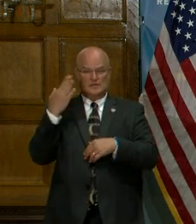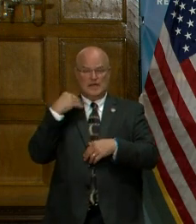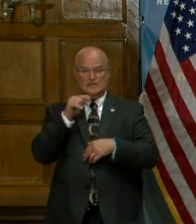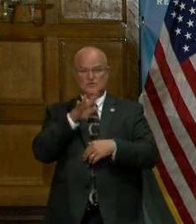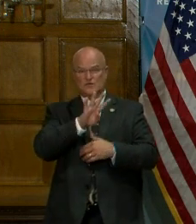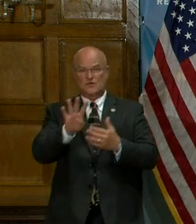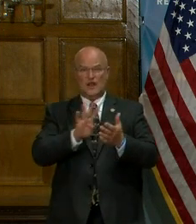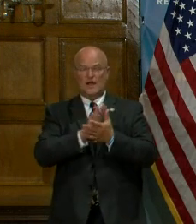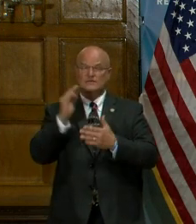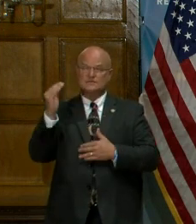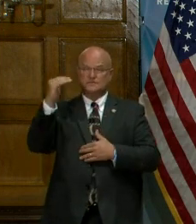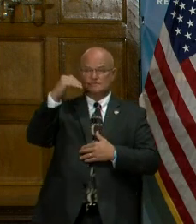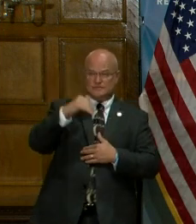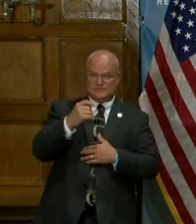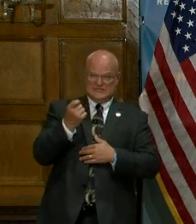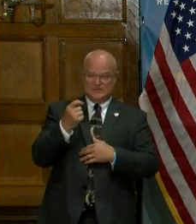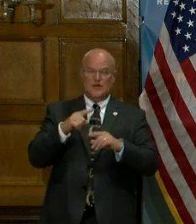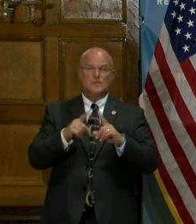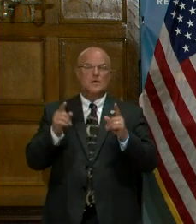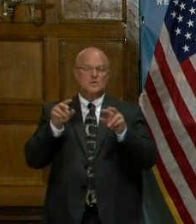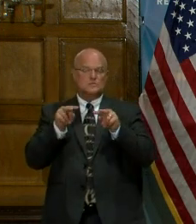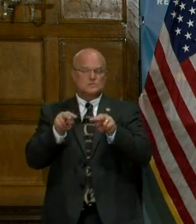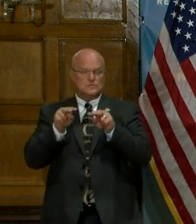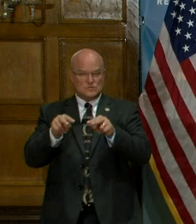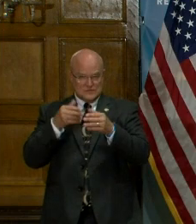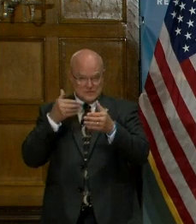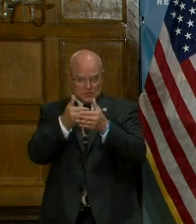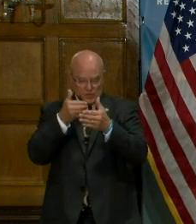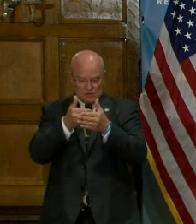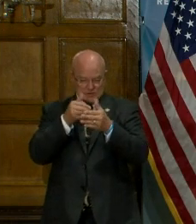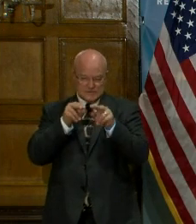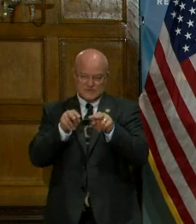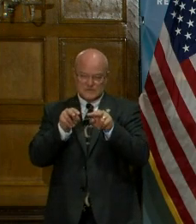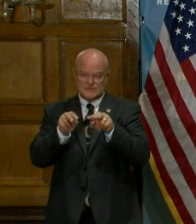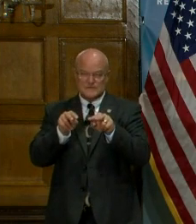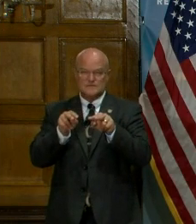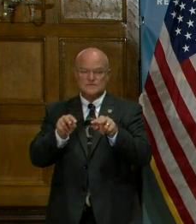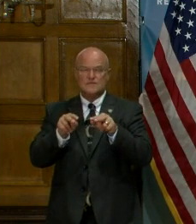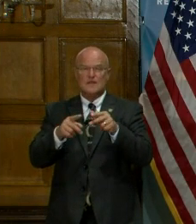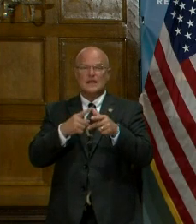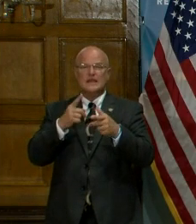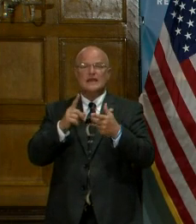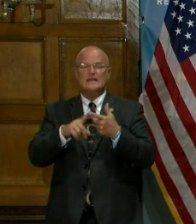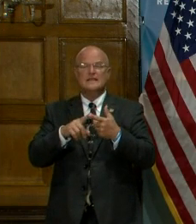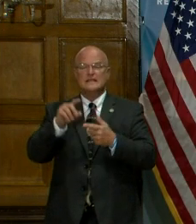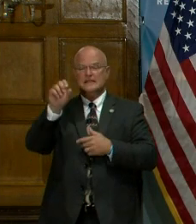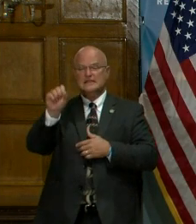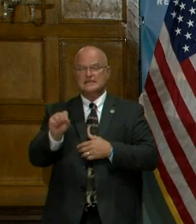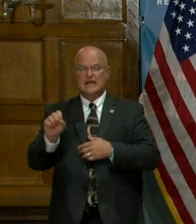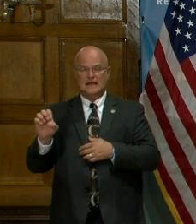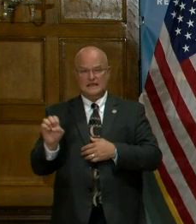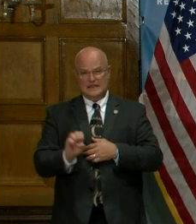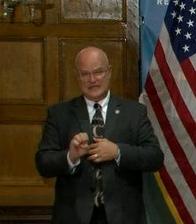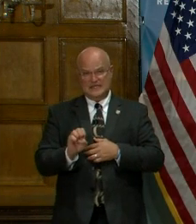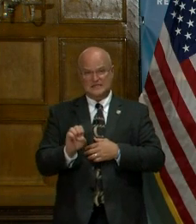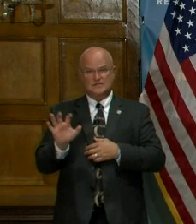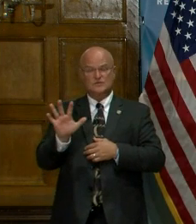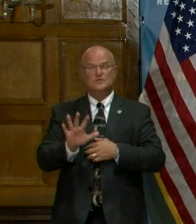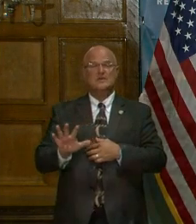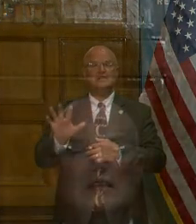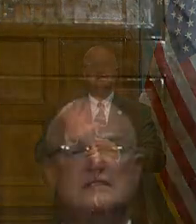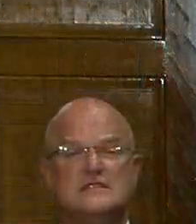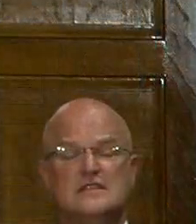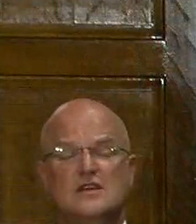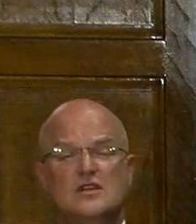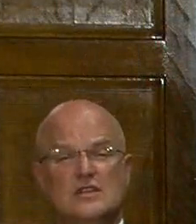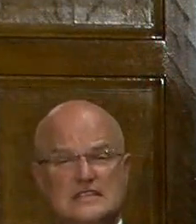24 hours it went down a little bit, but we want to watch that carefully. And then in the southeast region, it